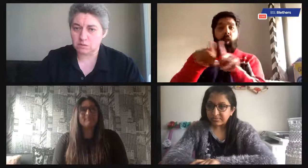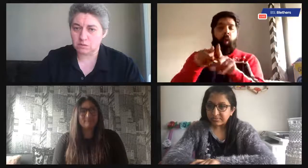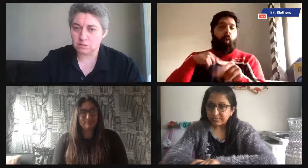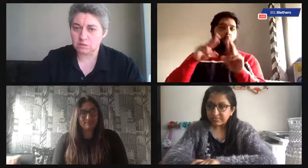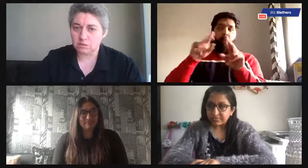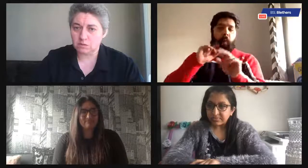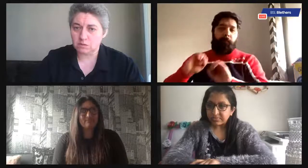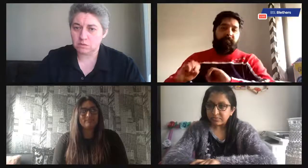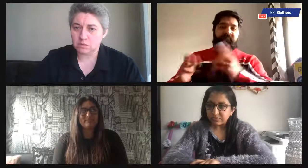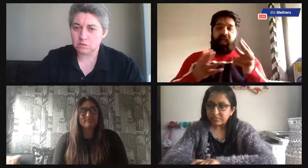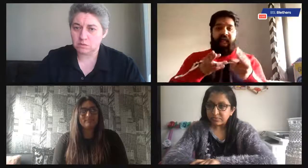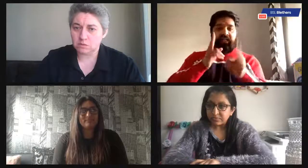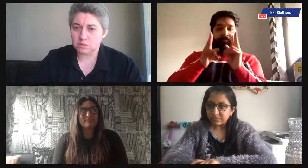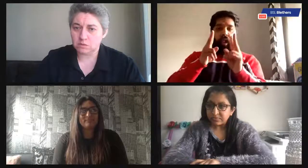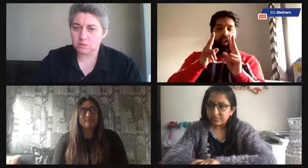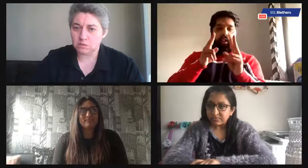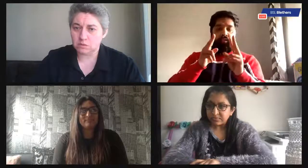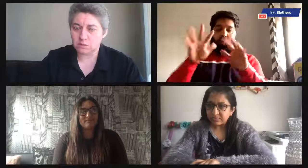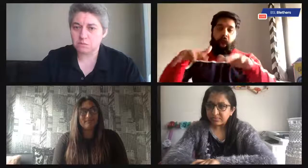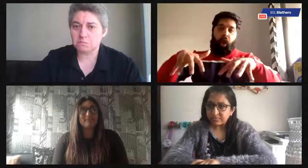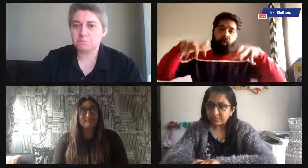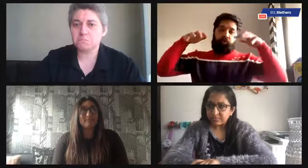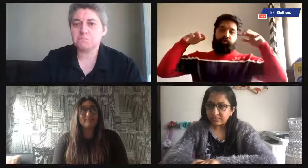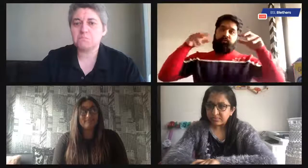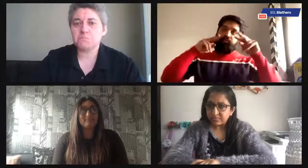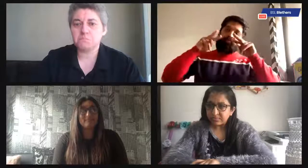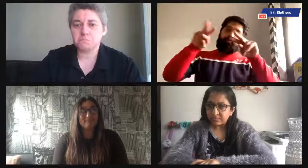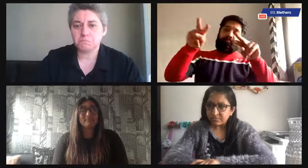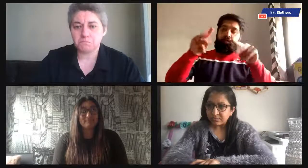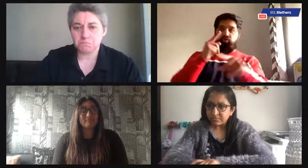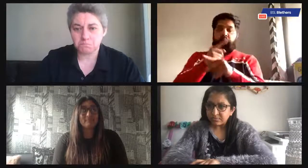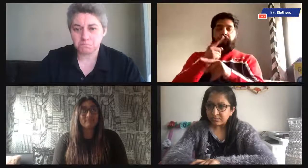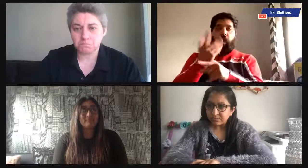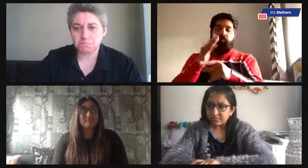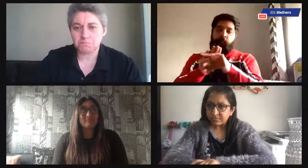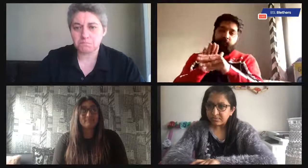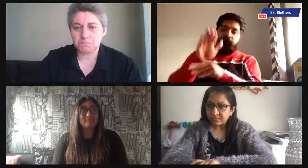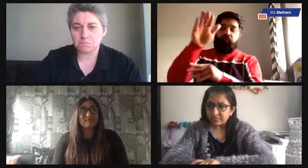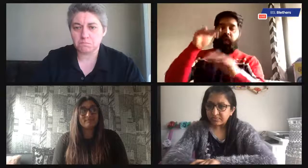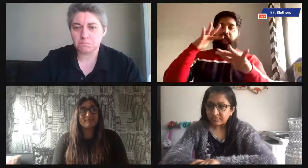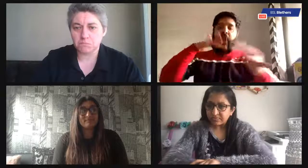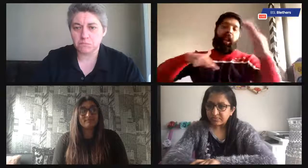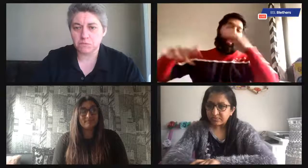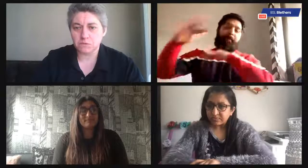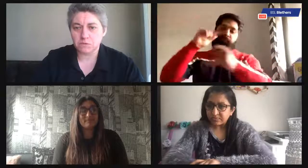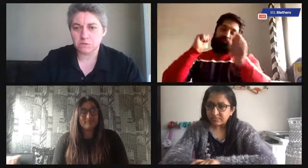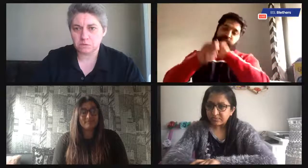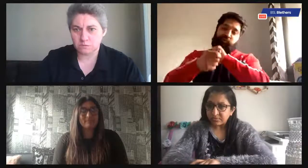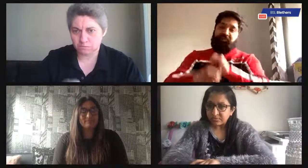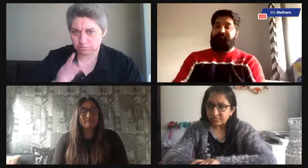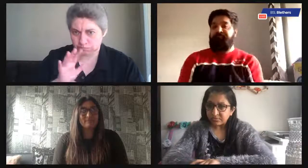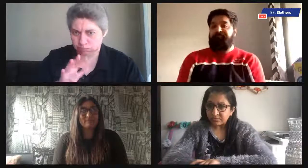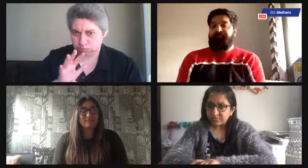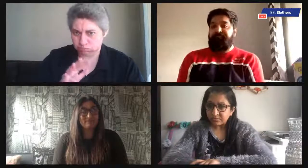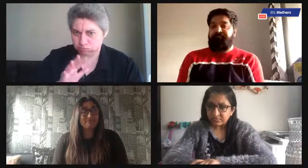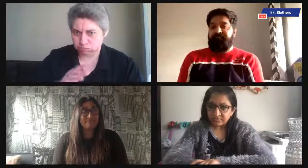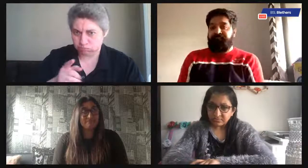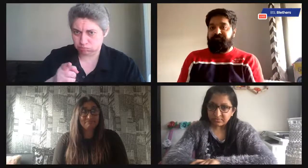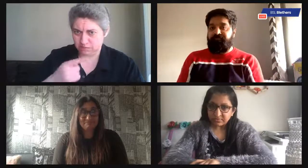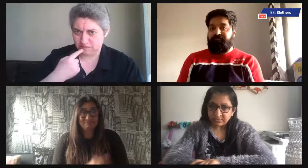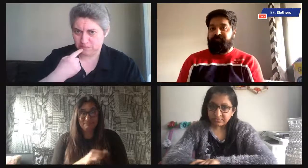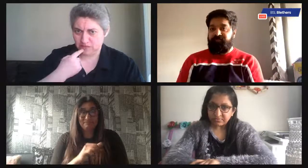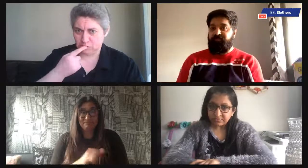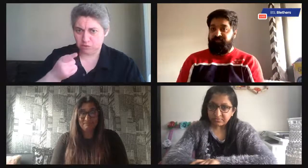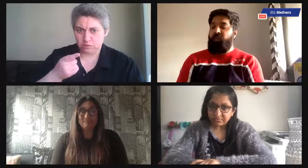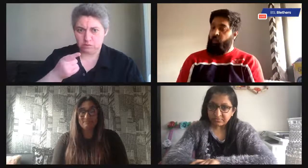of November. So people will be descending in Glasgow, and they've told us that they're going to be providing interpreters so that we